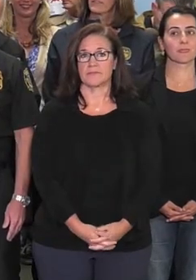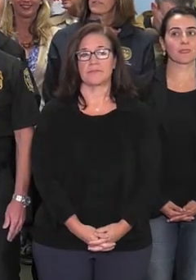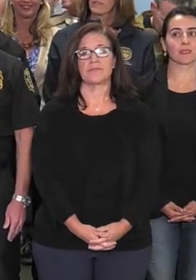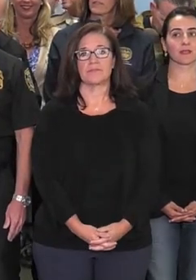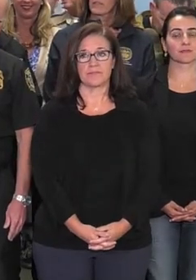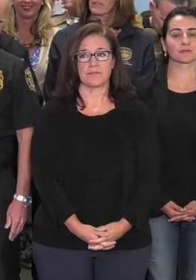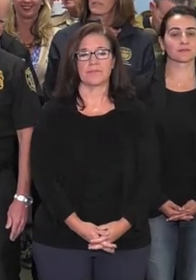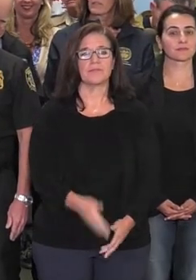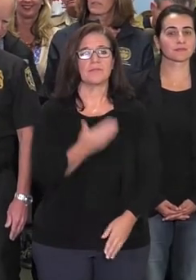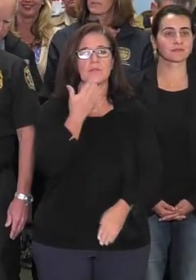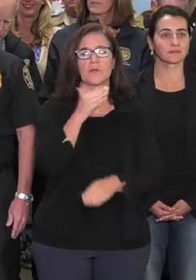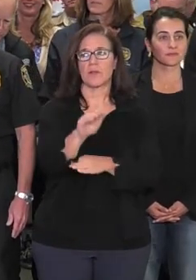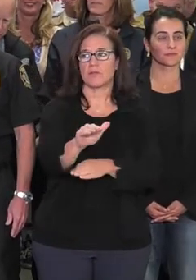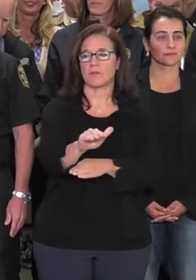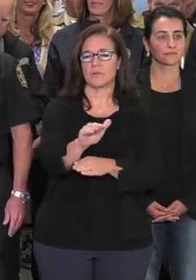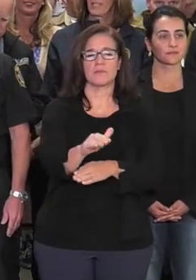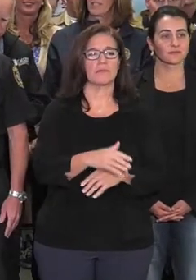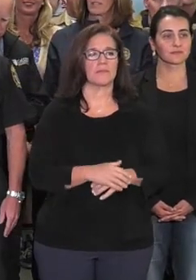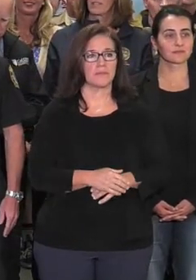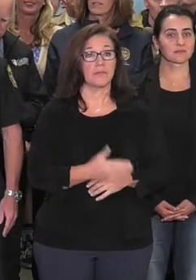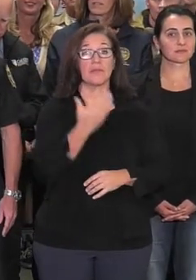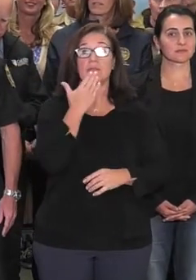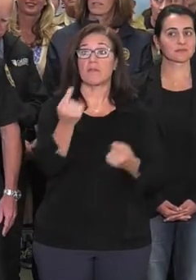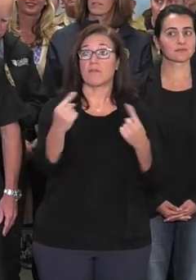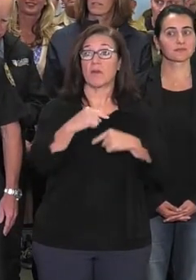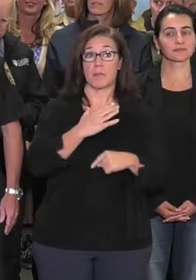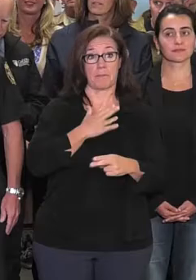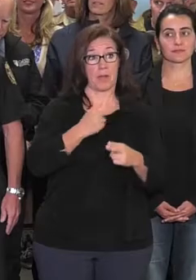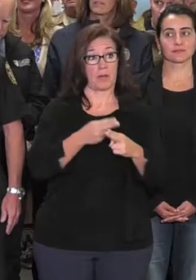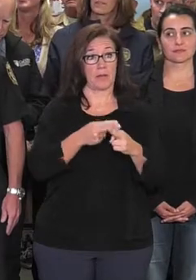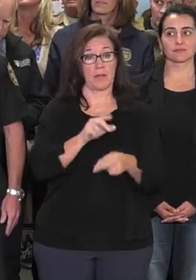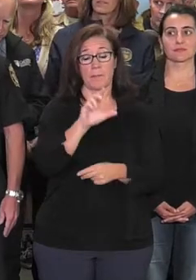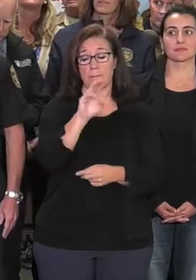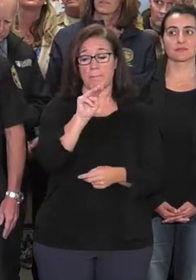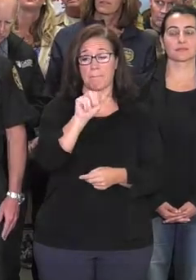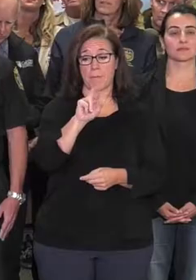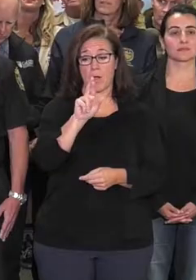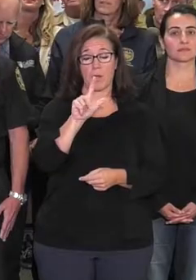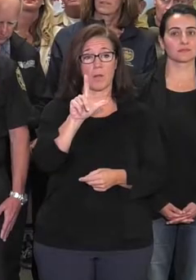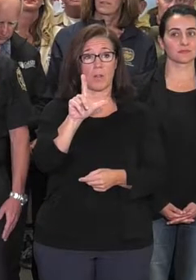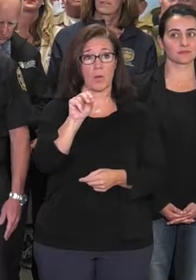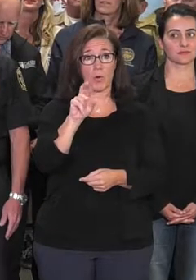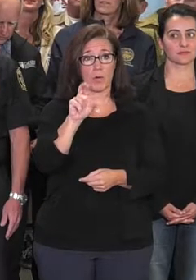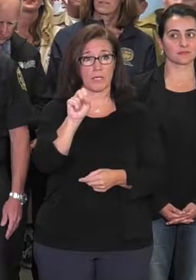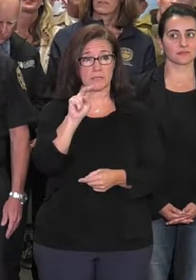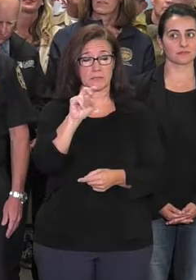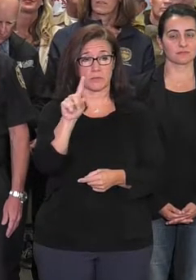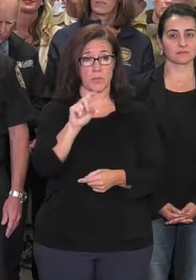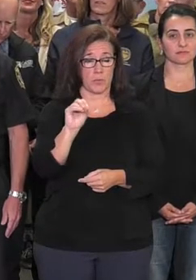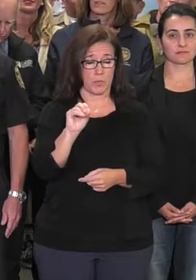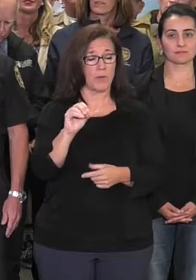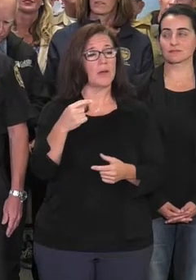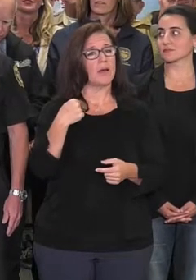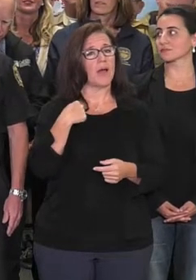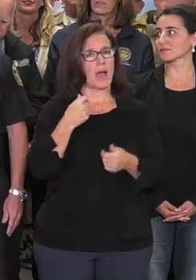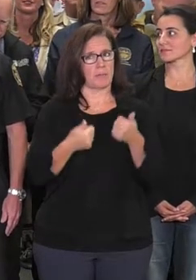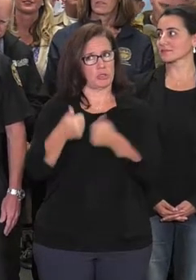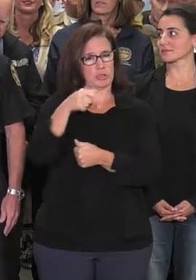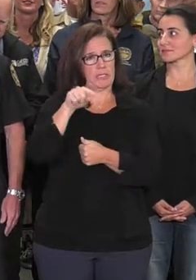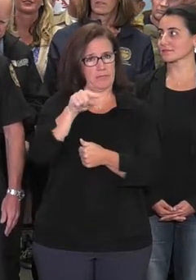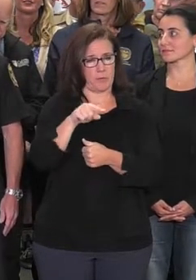Good afternoon. Thank you all for being here today. My name is Mark Lorenz, and I am the County Fire Chief of the Ventura County Fire Department. A quick